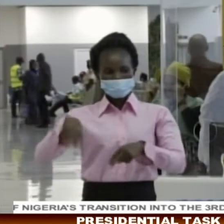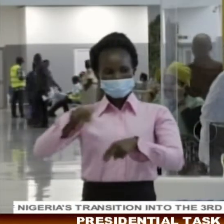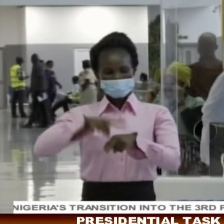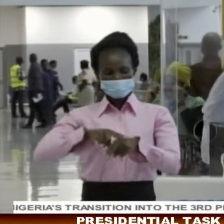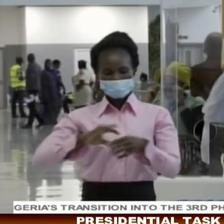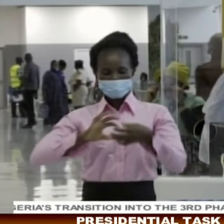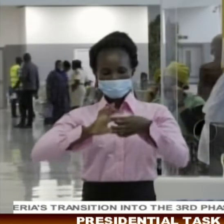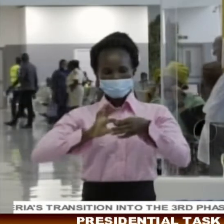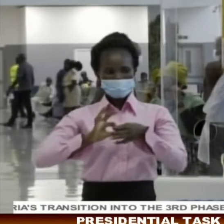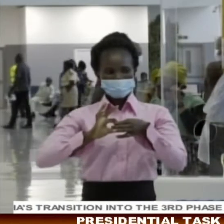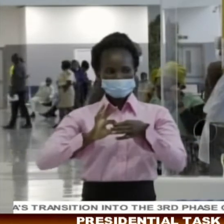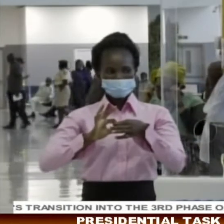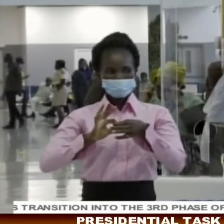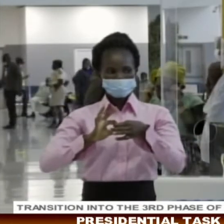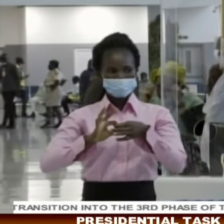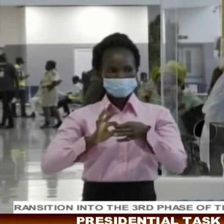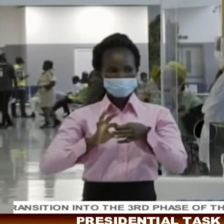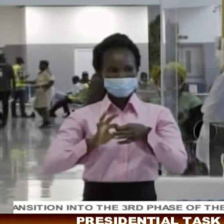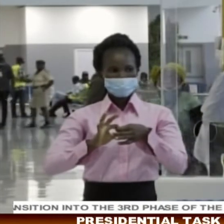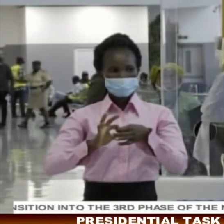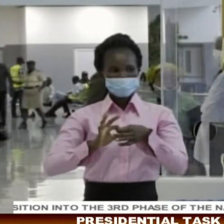podium.